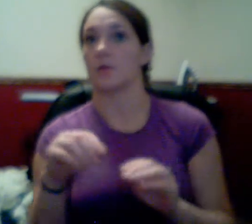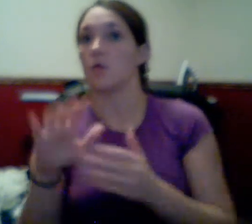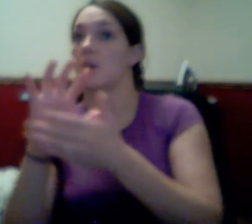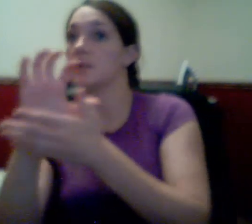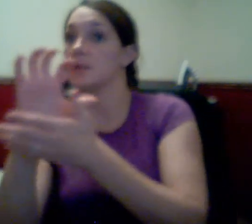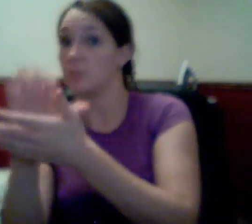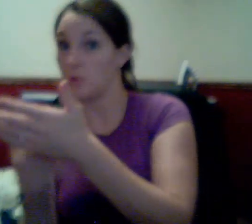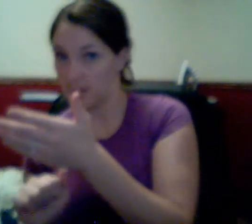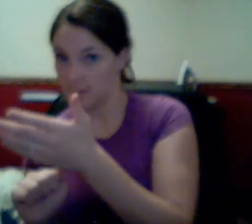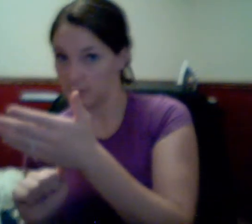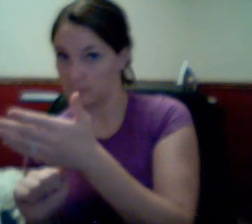They're different.